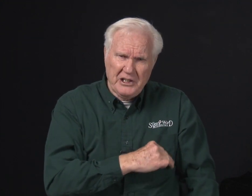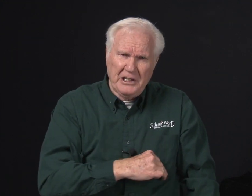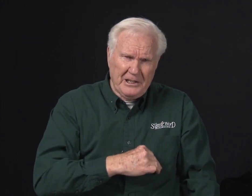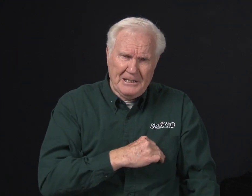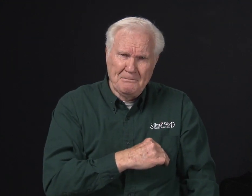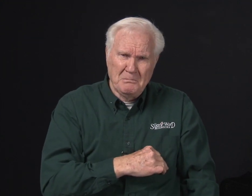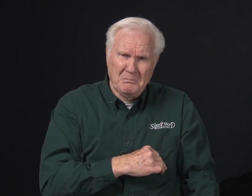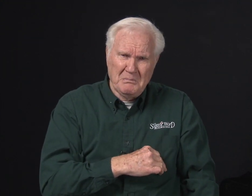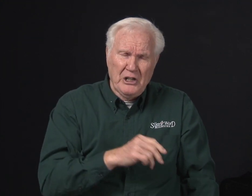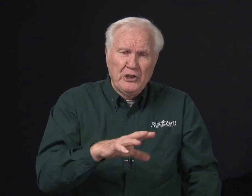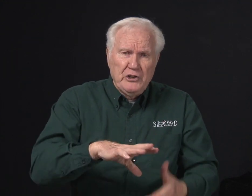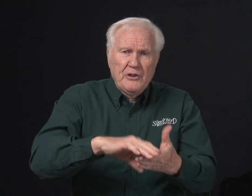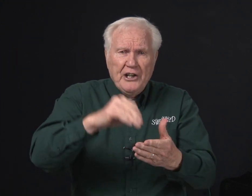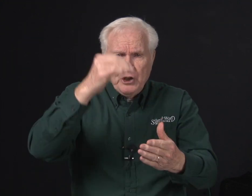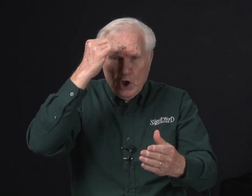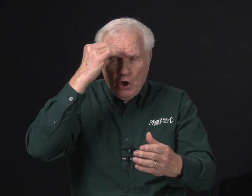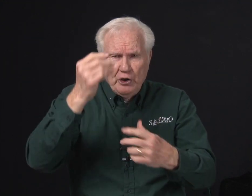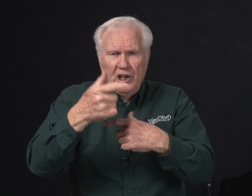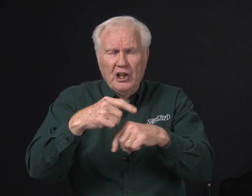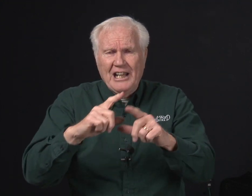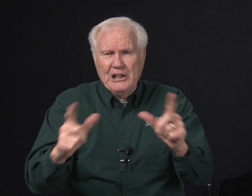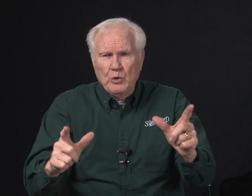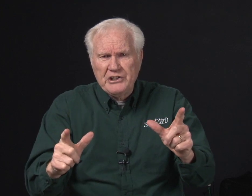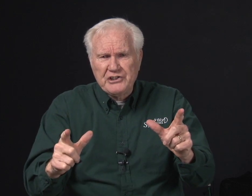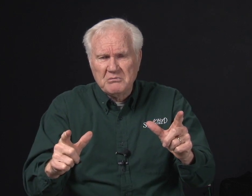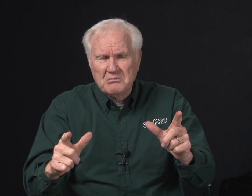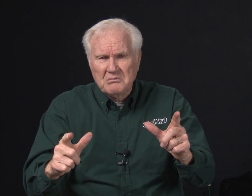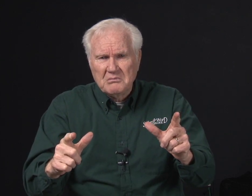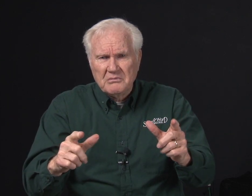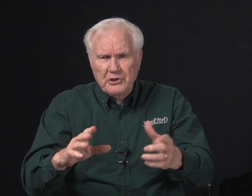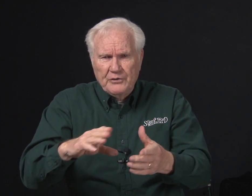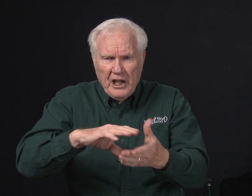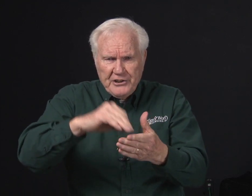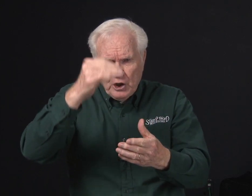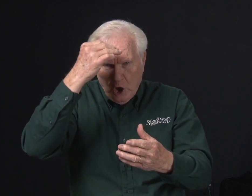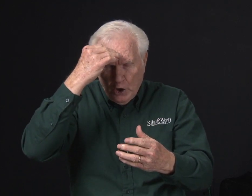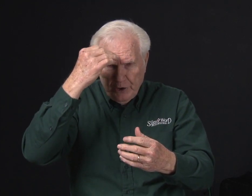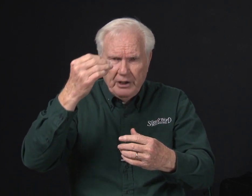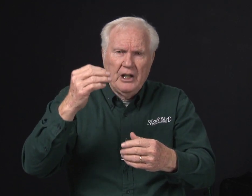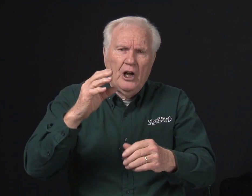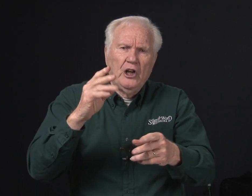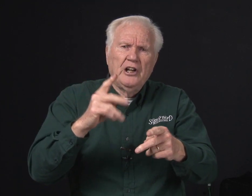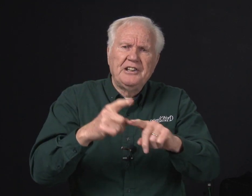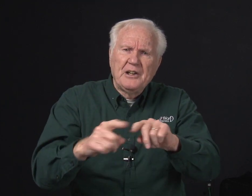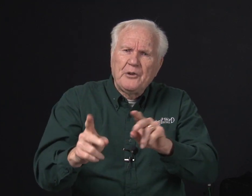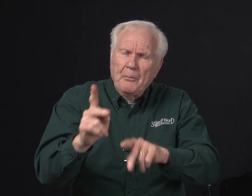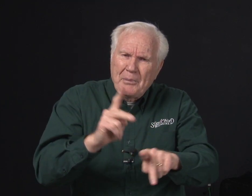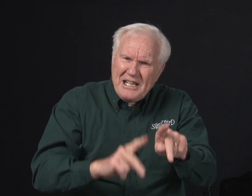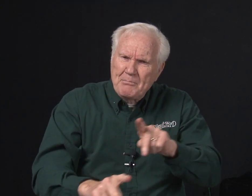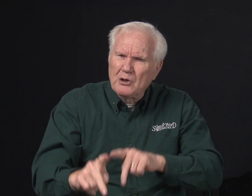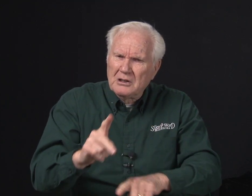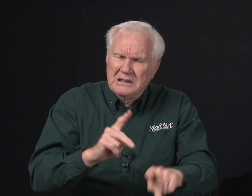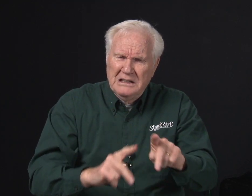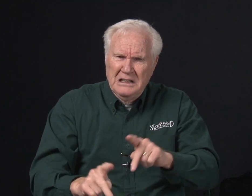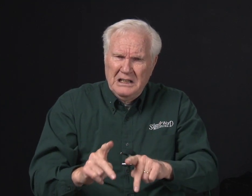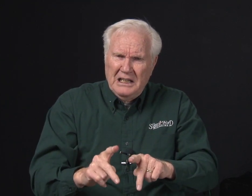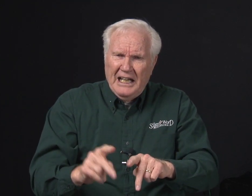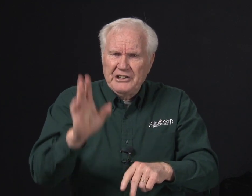missionary. You've got to learn a language. You've got to learn a different people, and